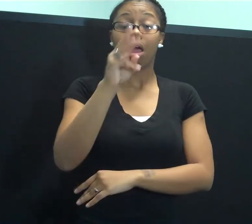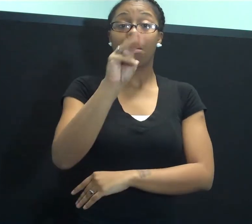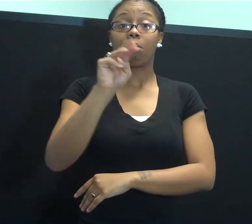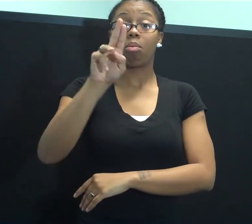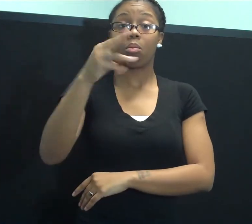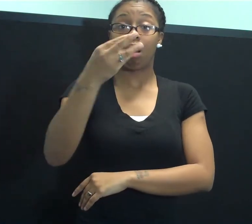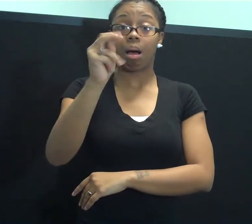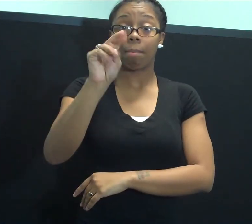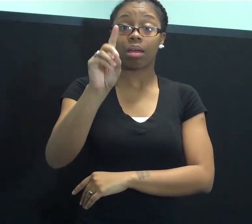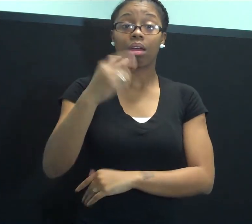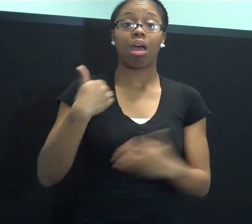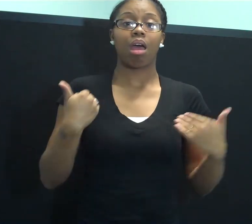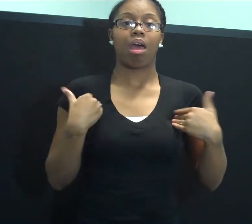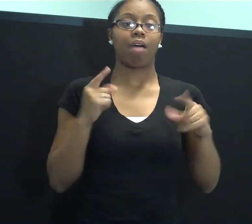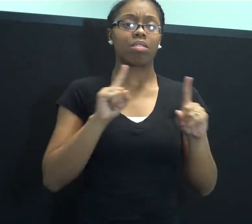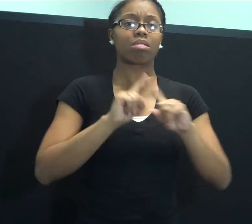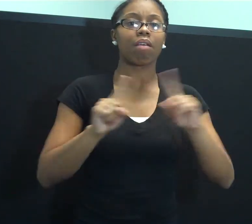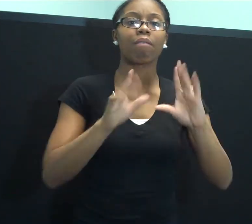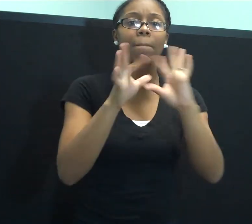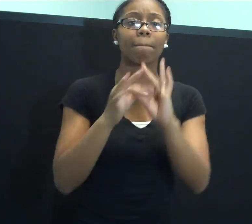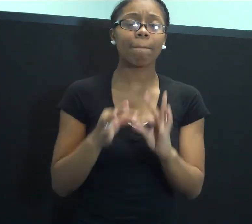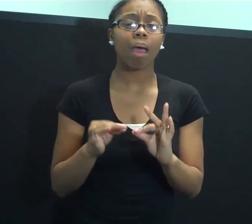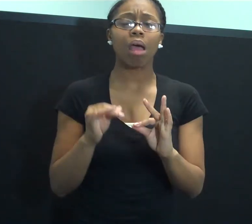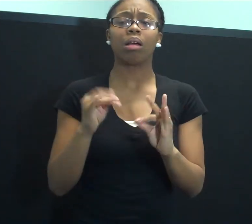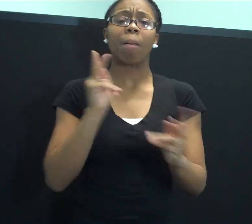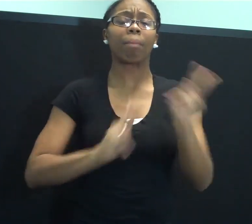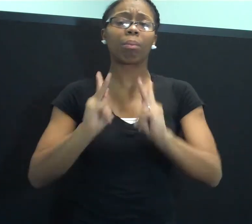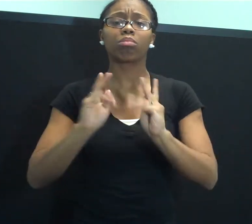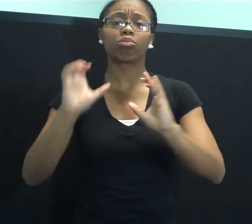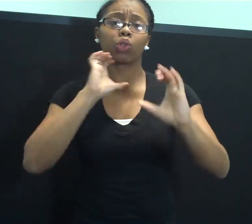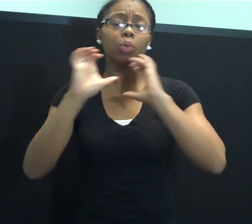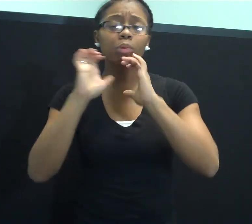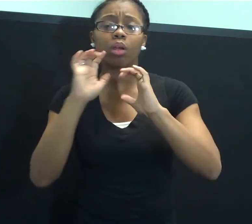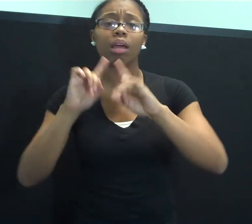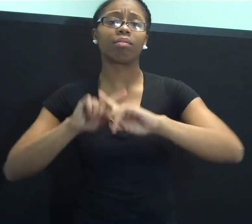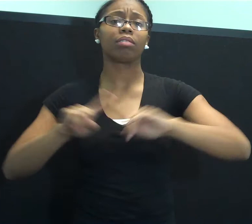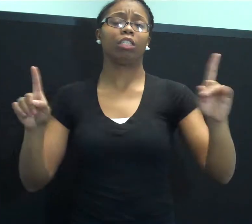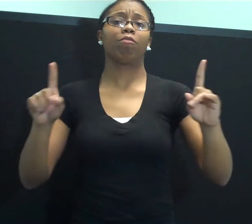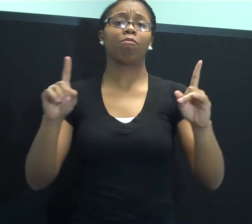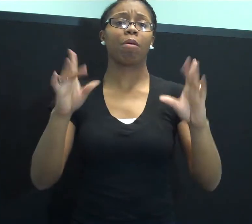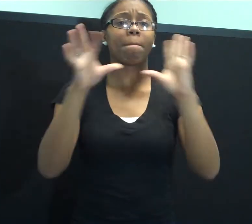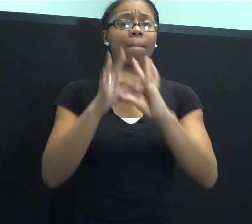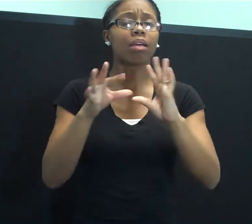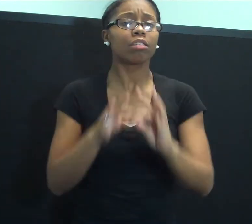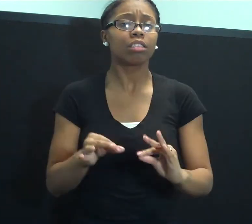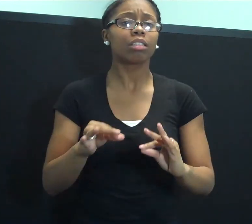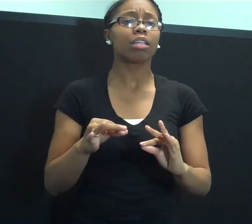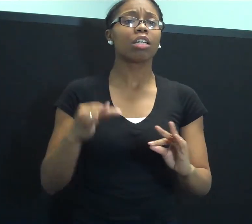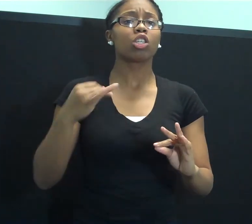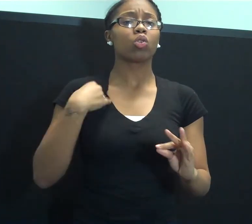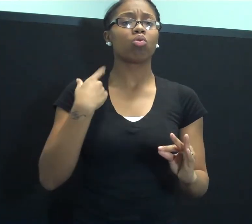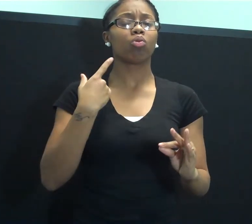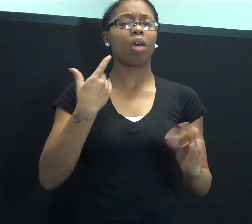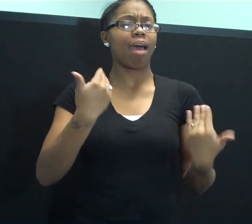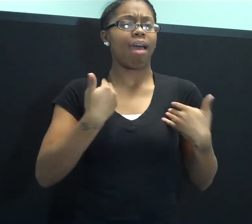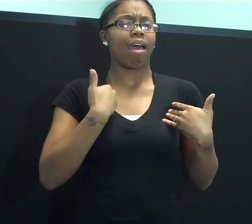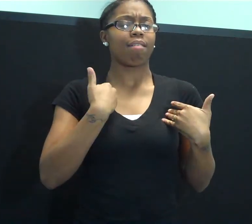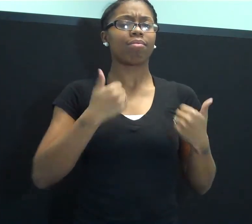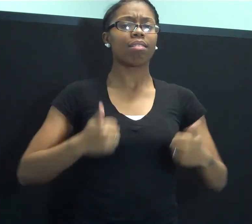people communicating some sort of a message from divine reality that their followers were then meant to heed and